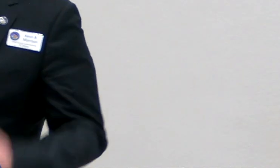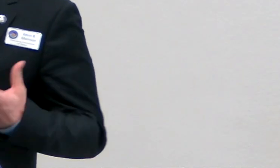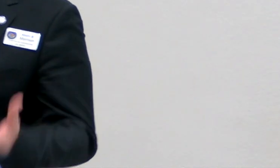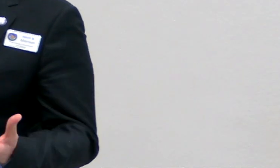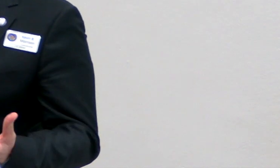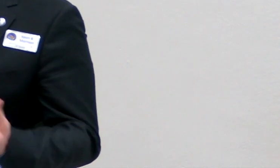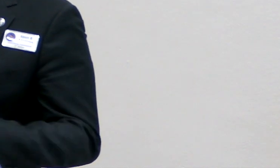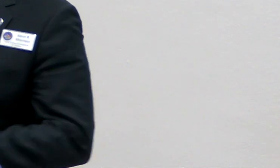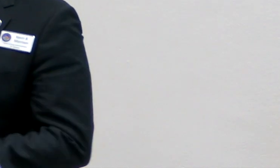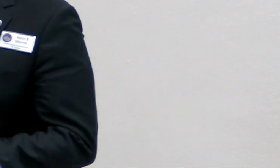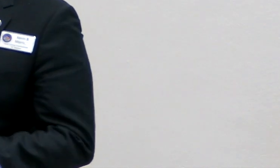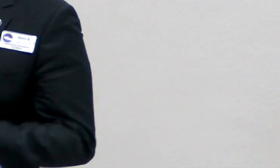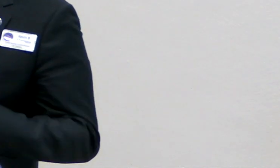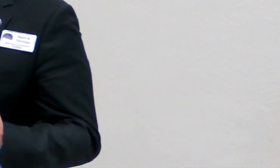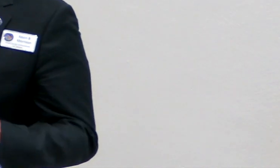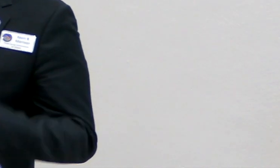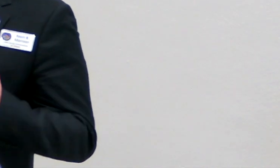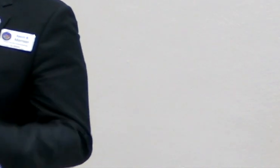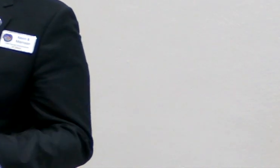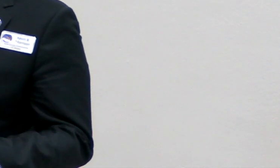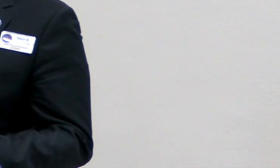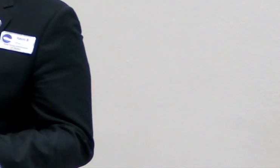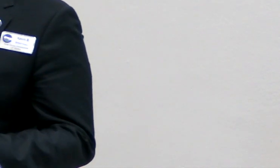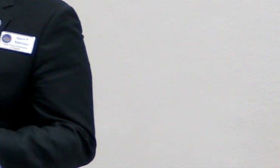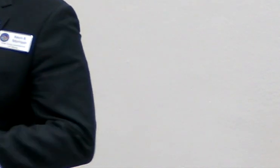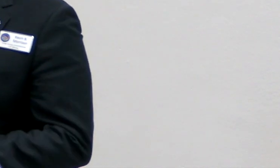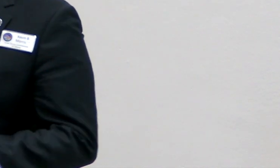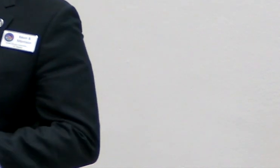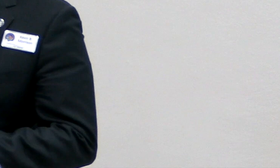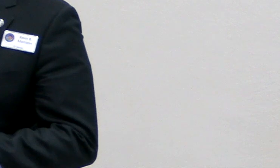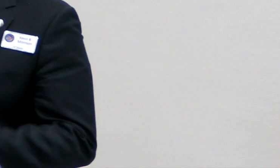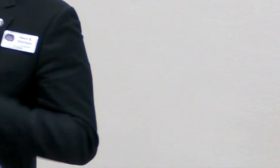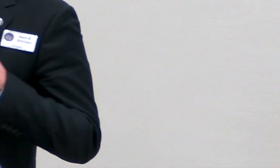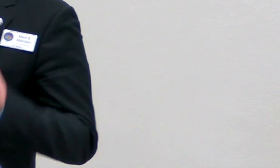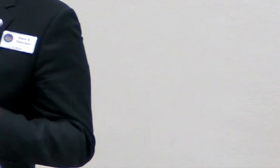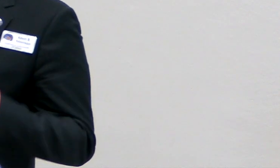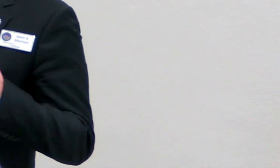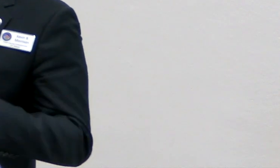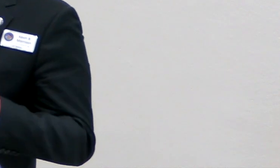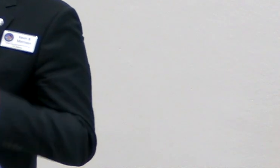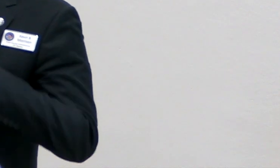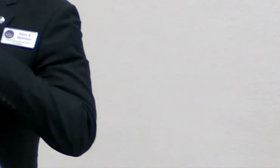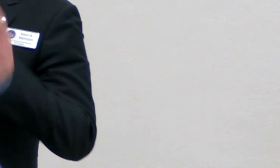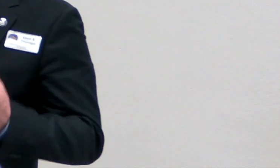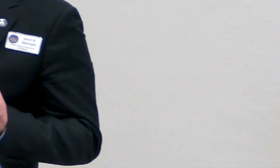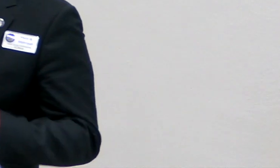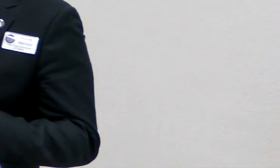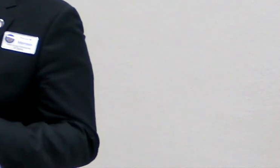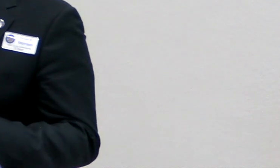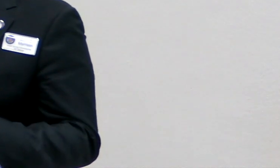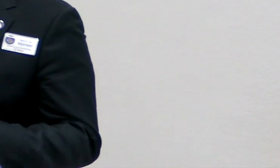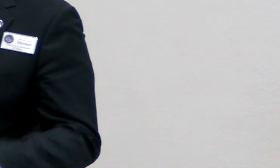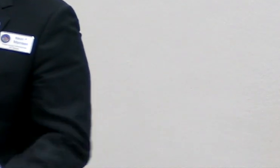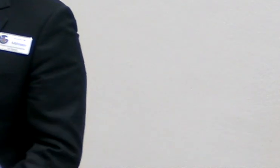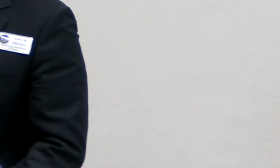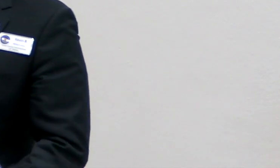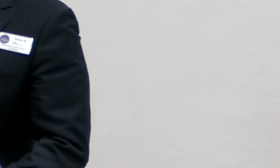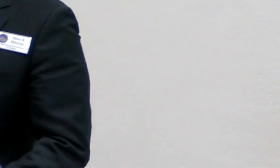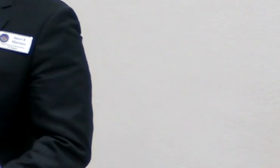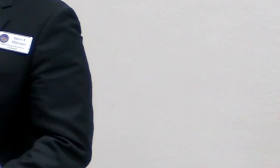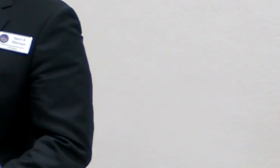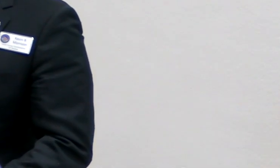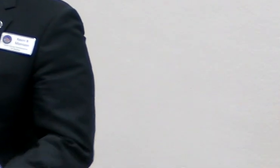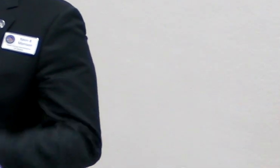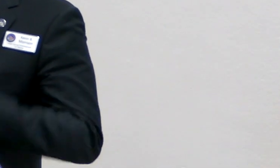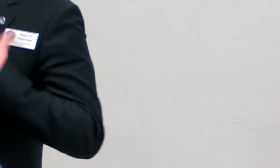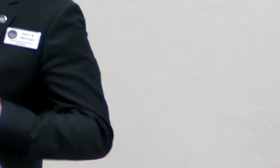But I'm Kevin Morrison. I'm the Cook County Commissioner of the 15th District. My map covers all of Schaumburg Township, and like